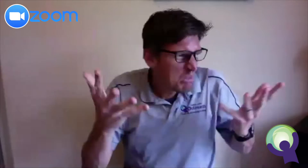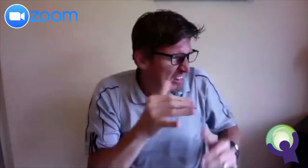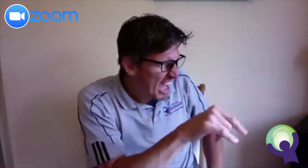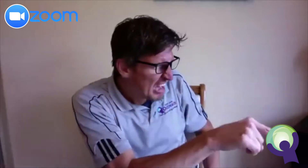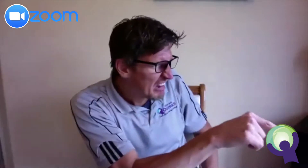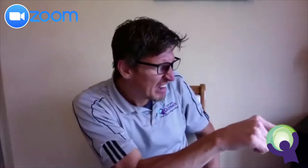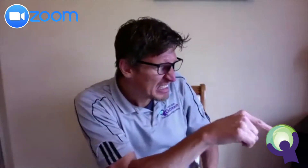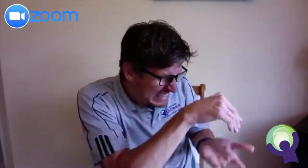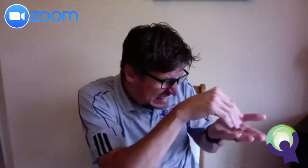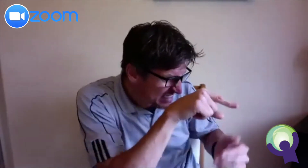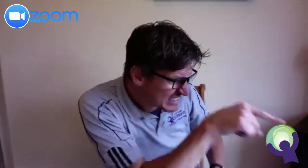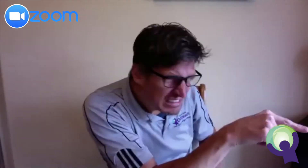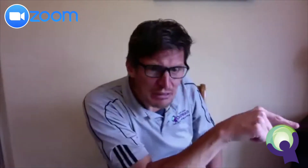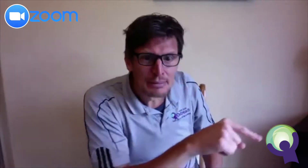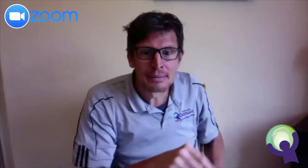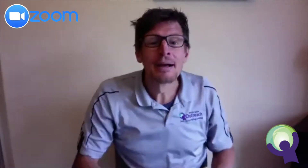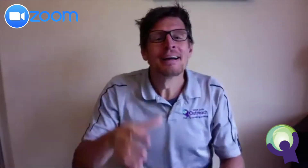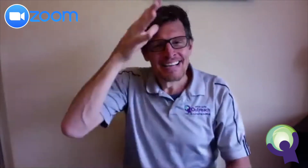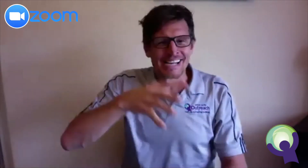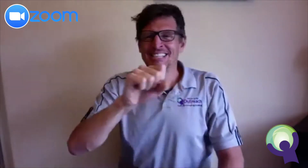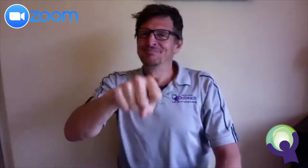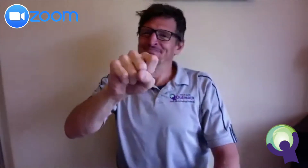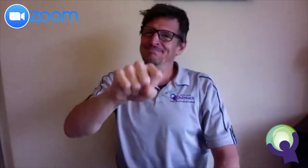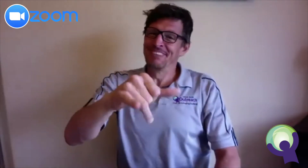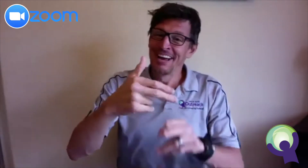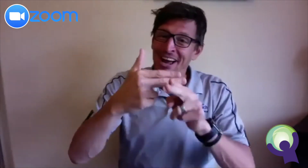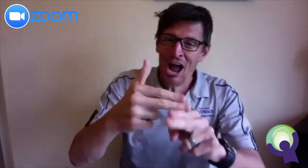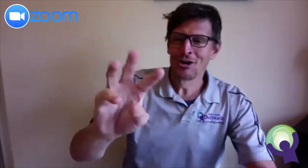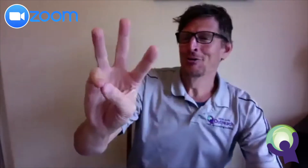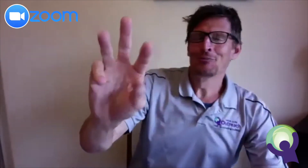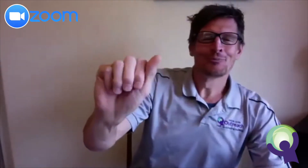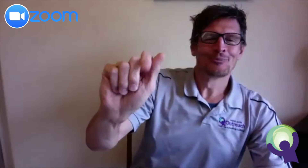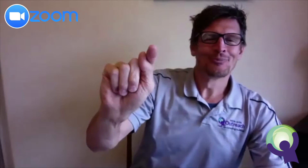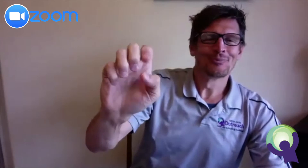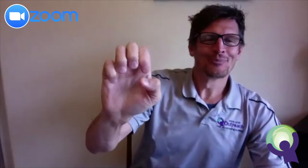Marv stepped onto a lily pad. Take a look in the pond, he called.